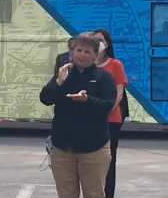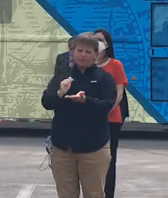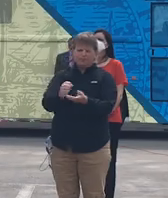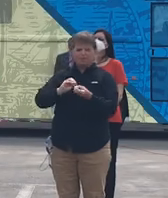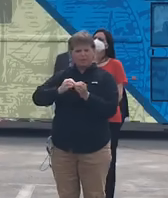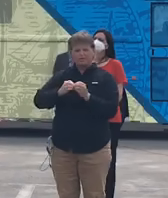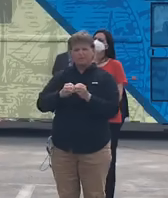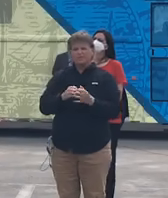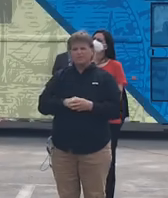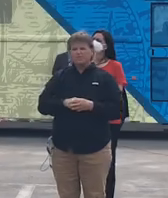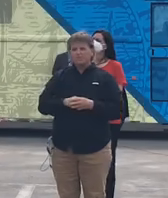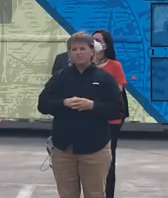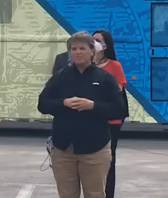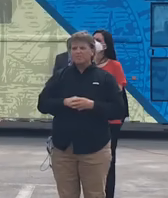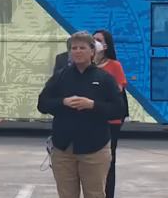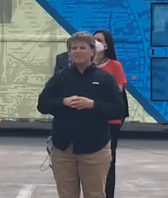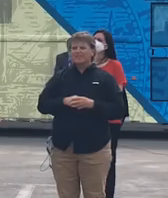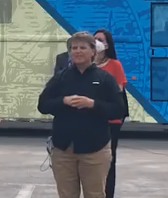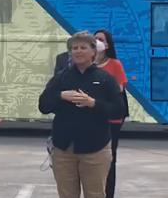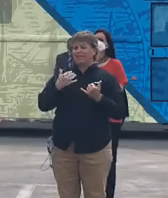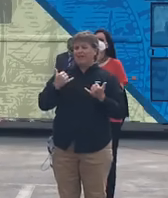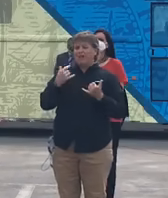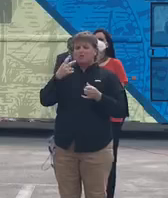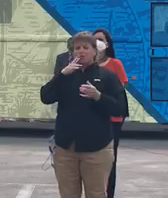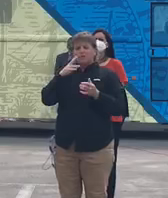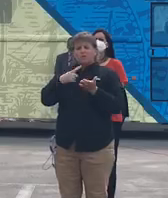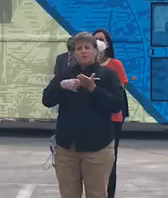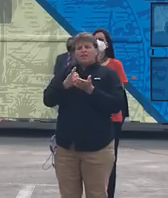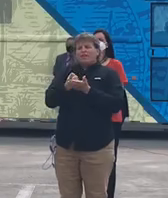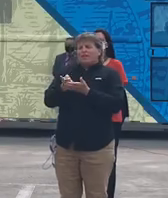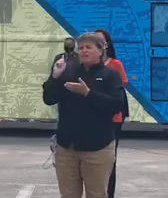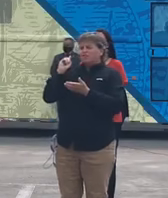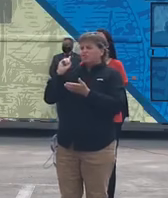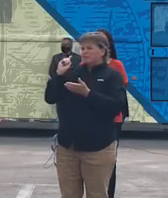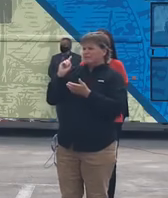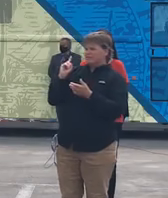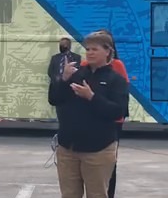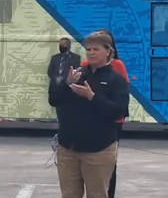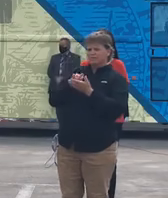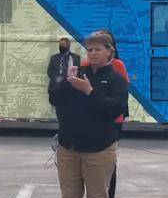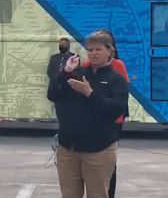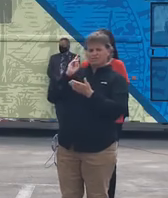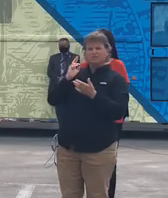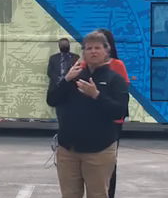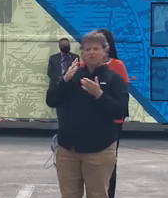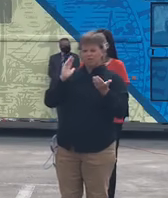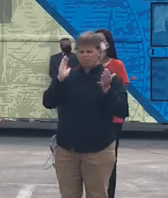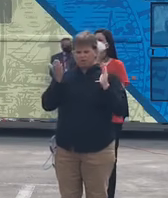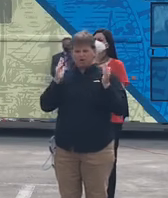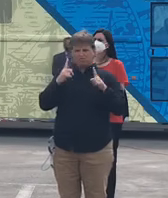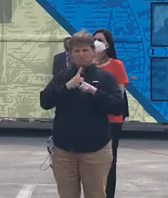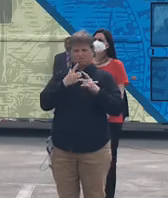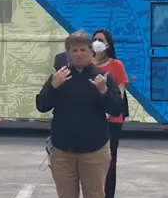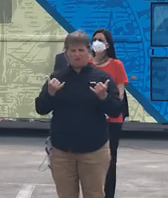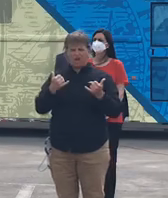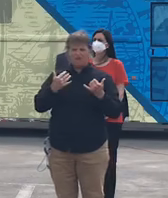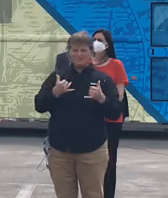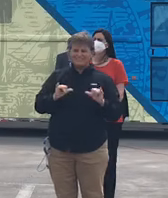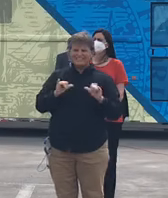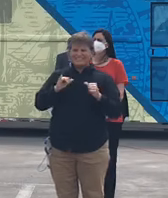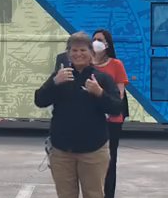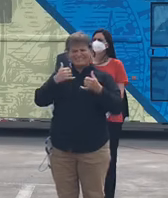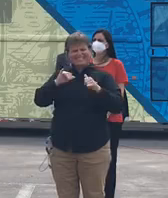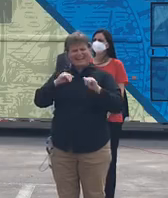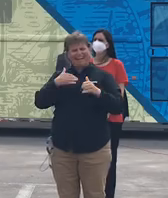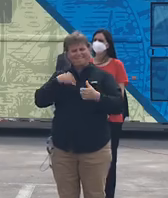week compared to 2 weeks ago and look at Miami, obviously, there's still issues here, but you have seen,